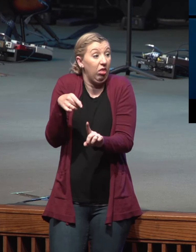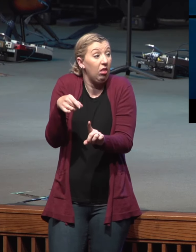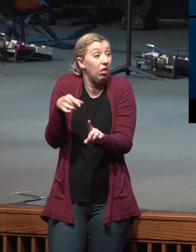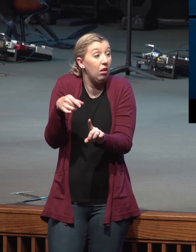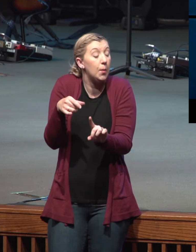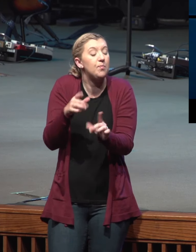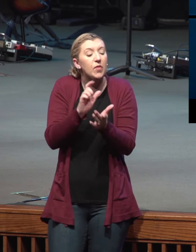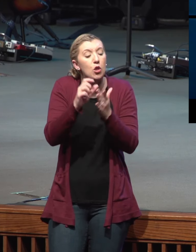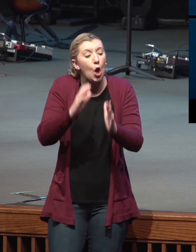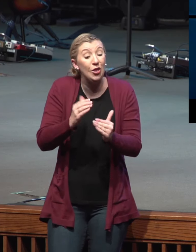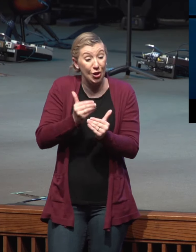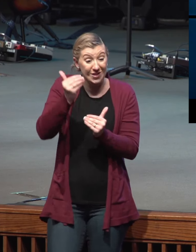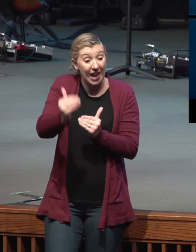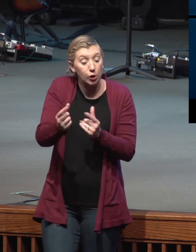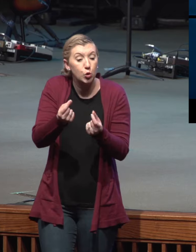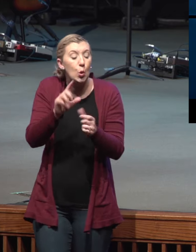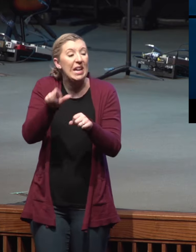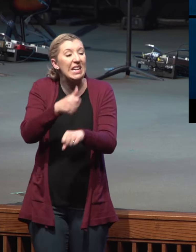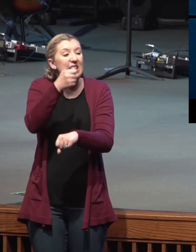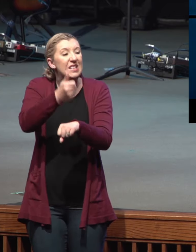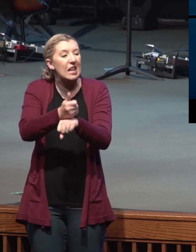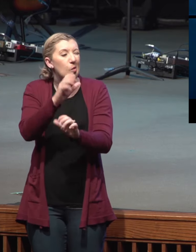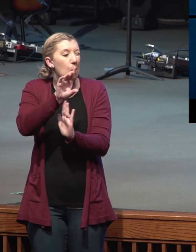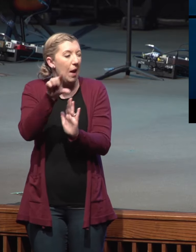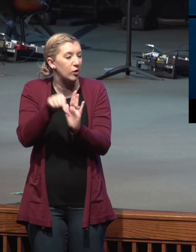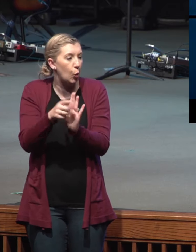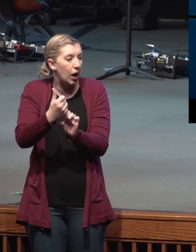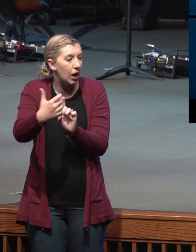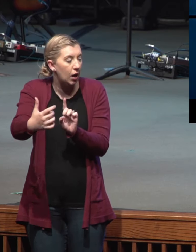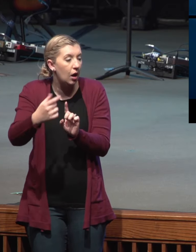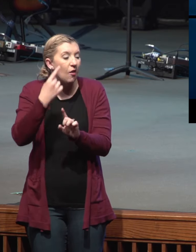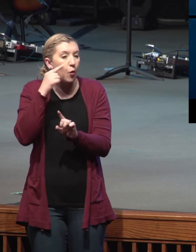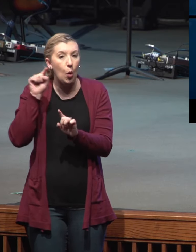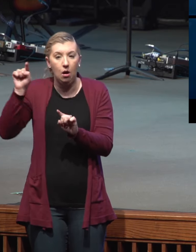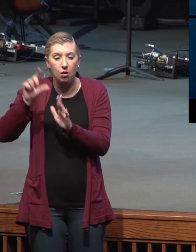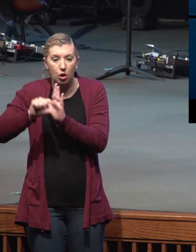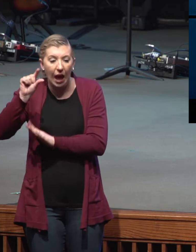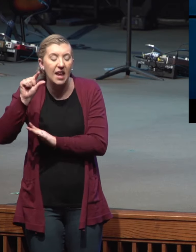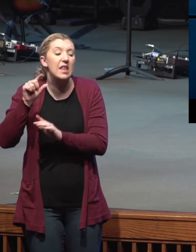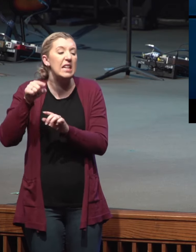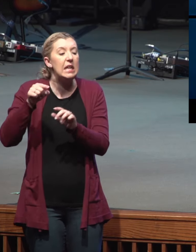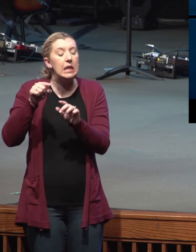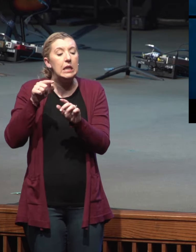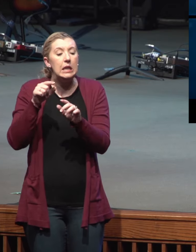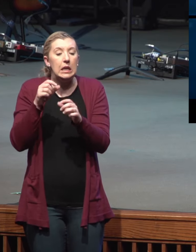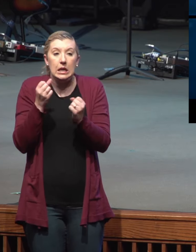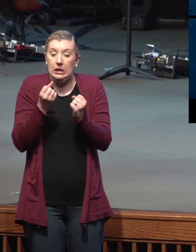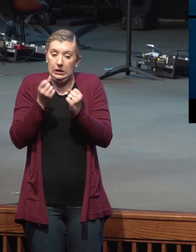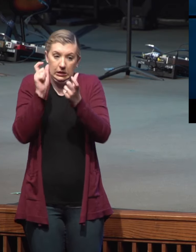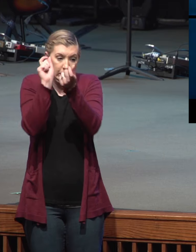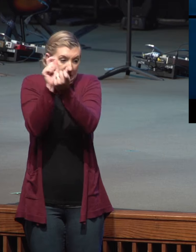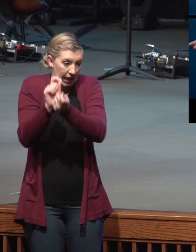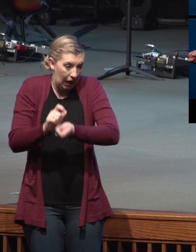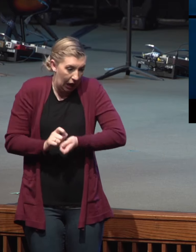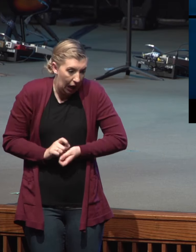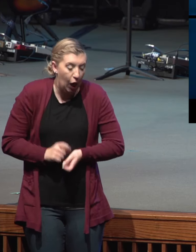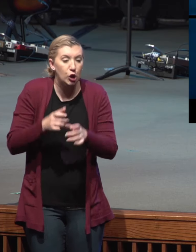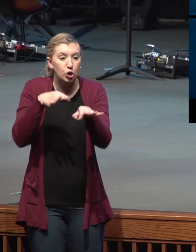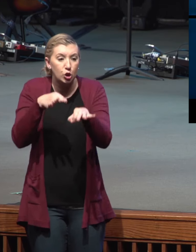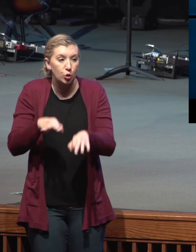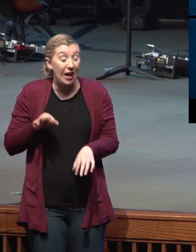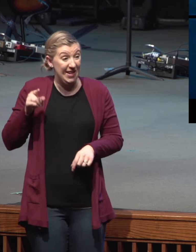What the author does next is set up the backstory of our protagonist, and he goes into about as much detail to